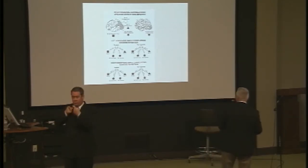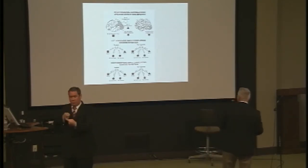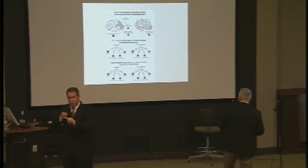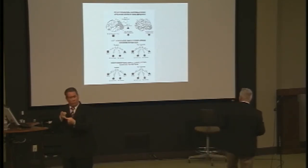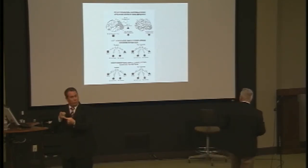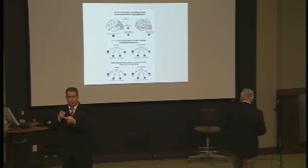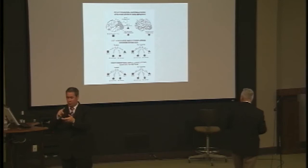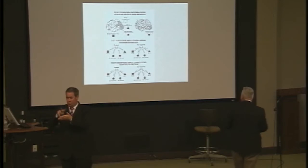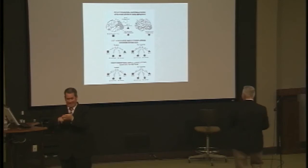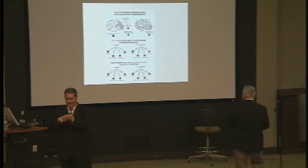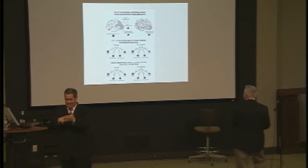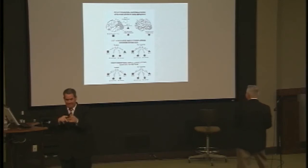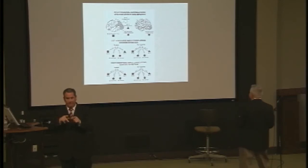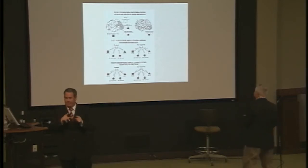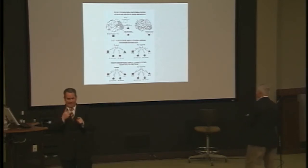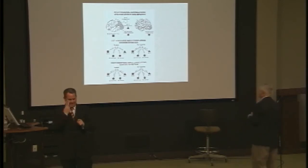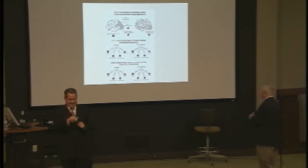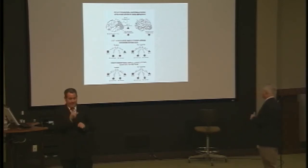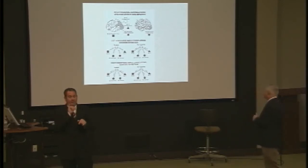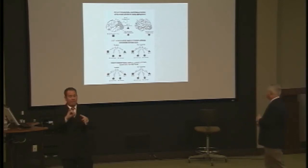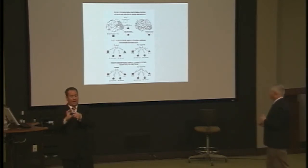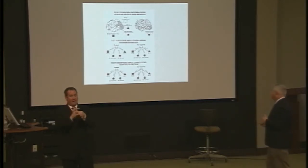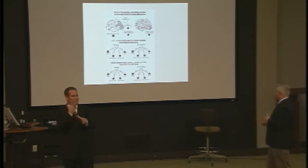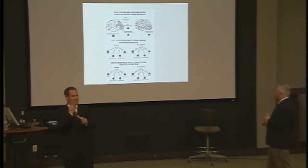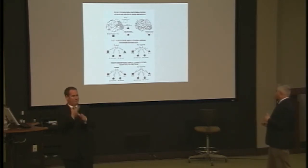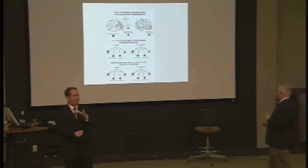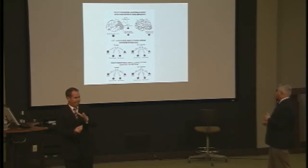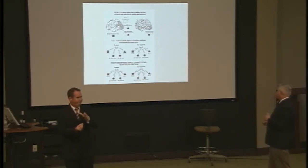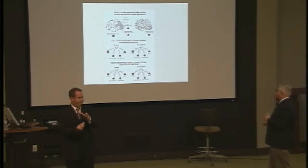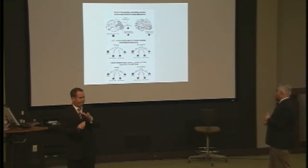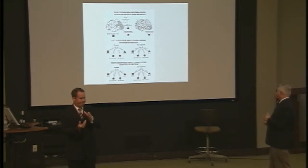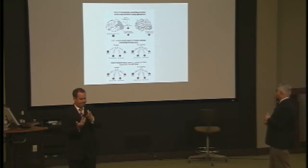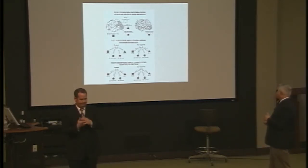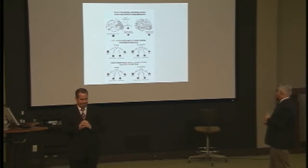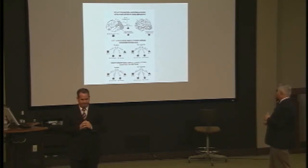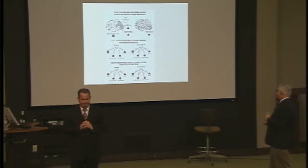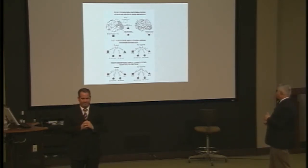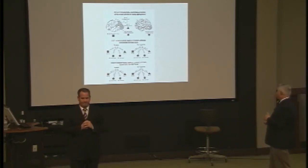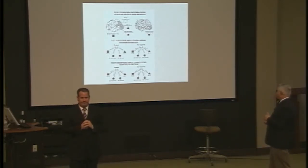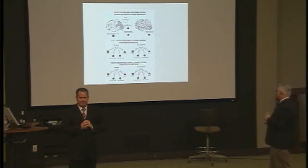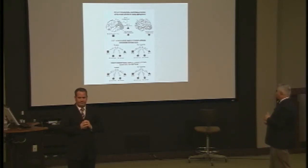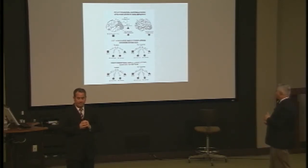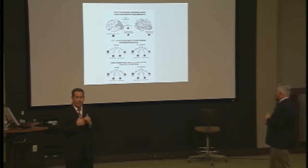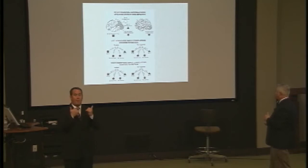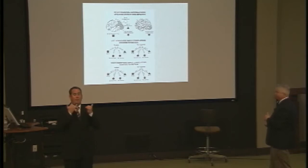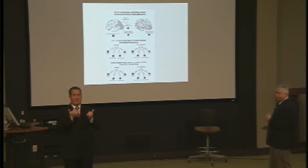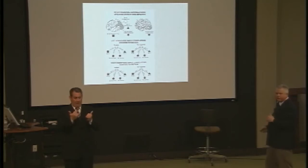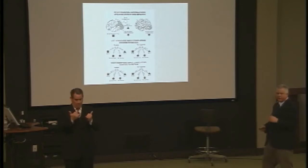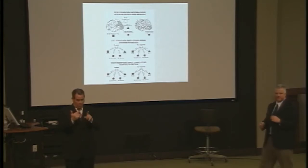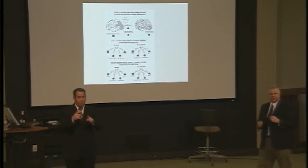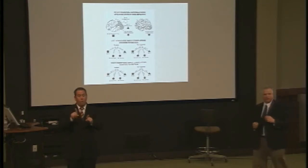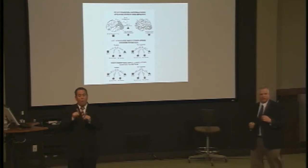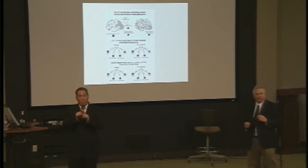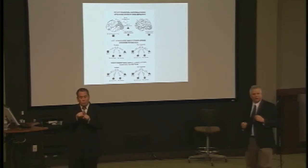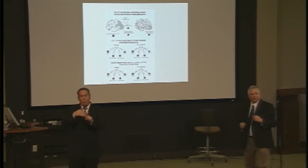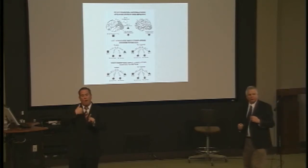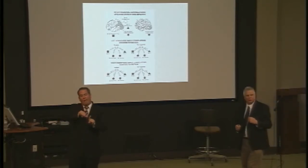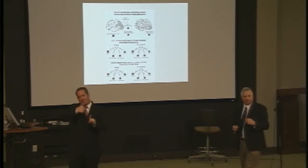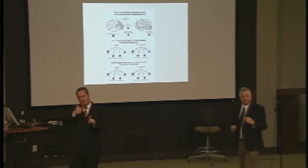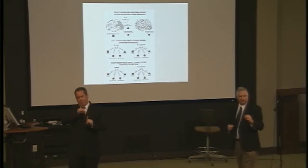together. We found, as did Horowitz in a different analysis, that the right hemisphere